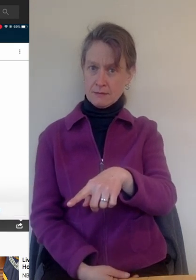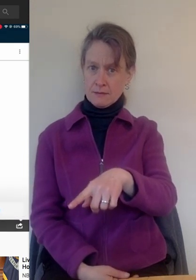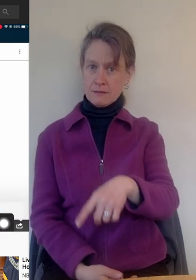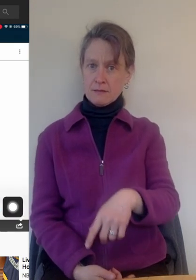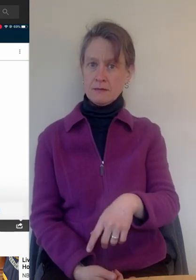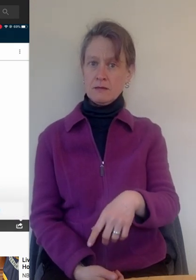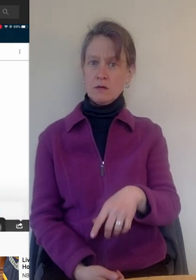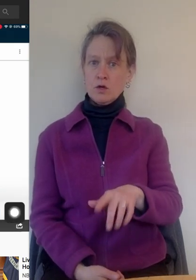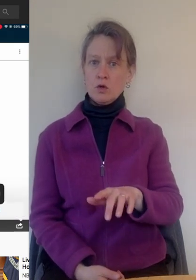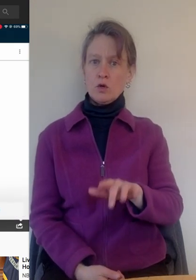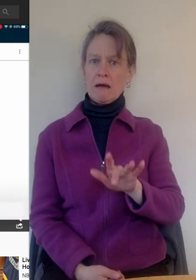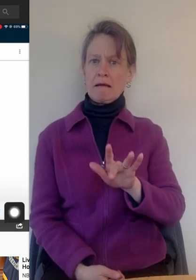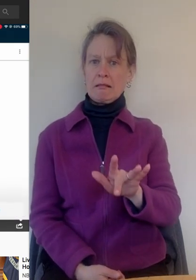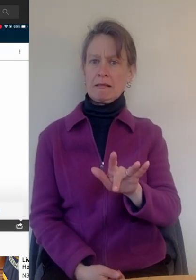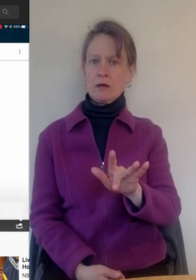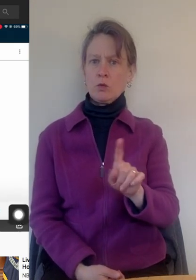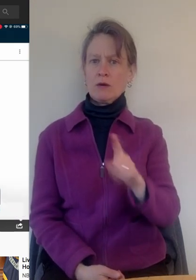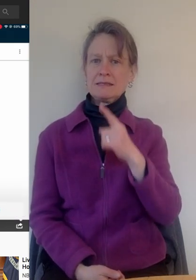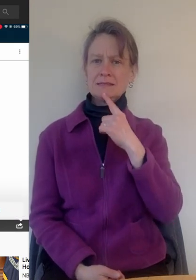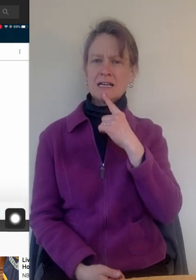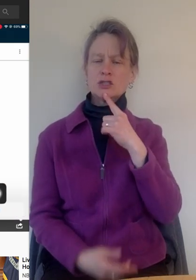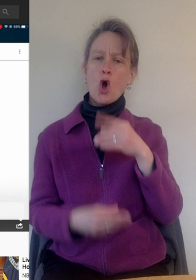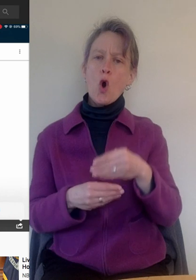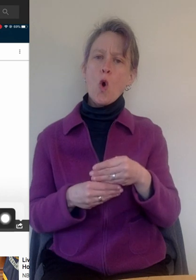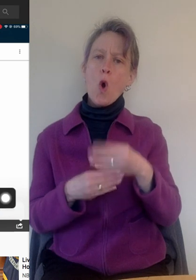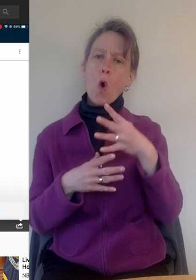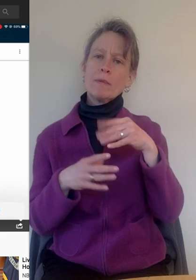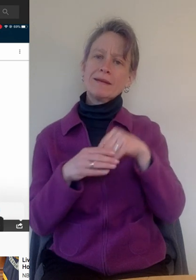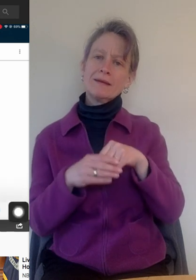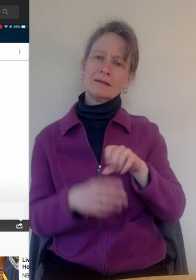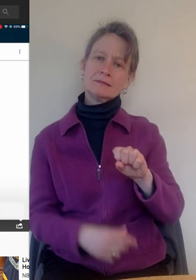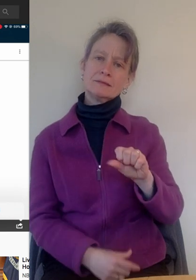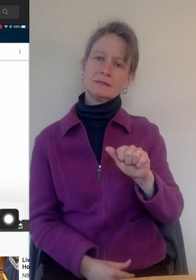and click the button that says Open in Safari.